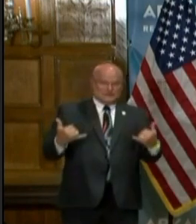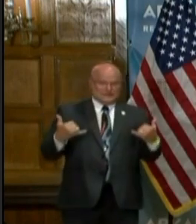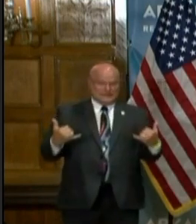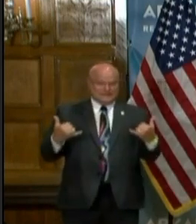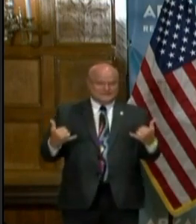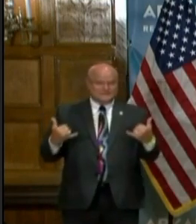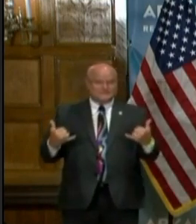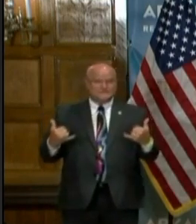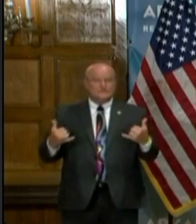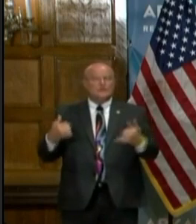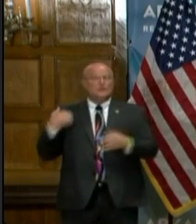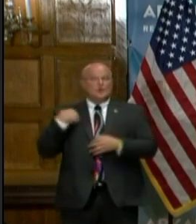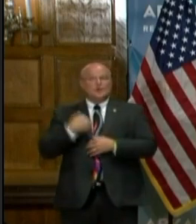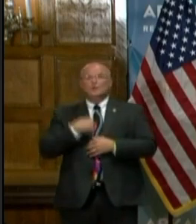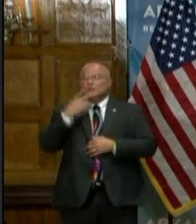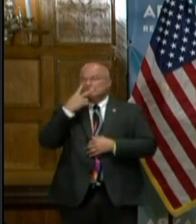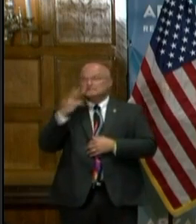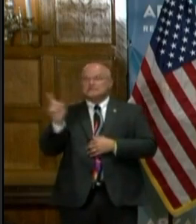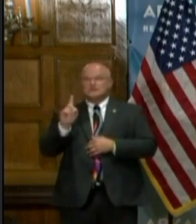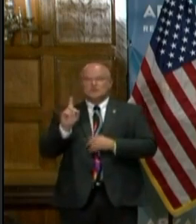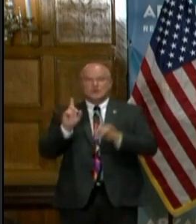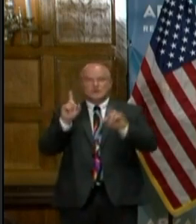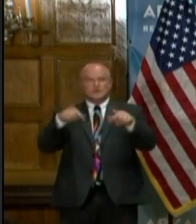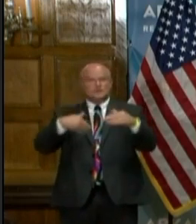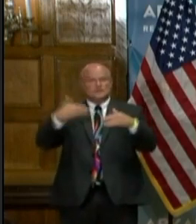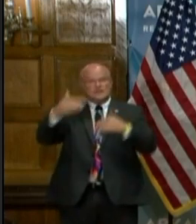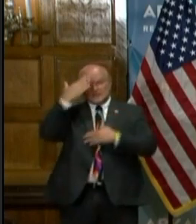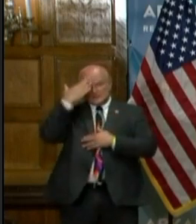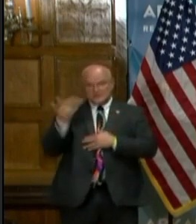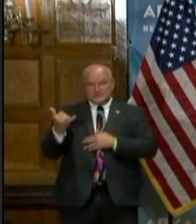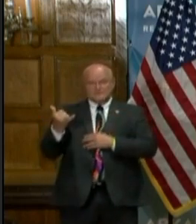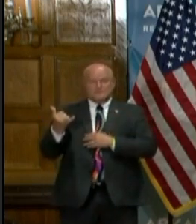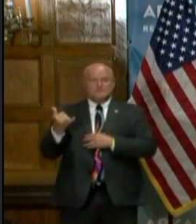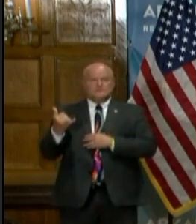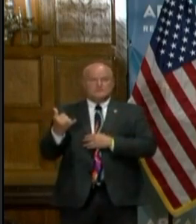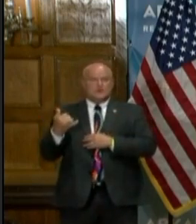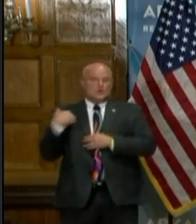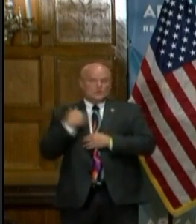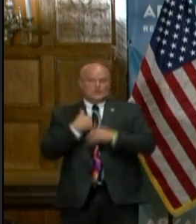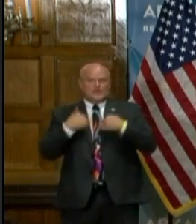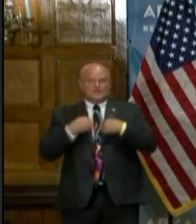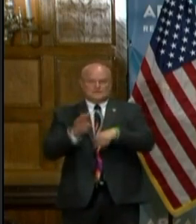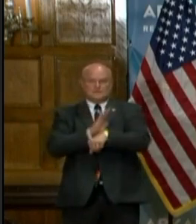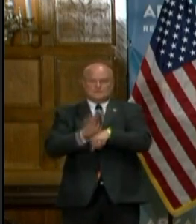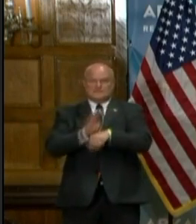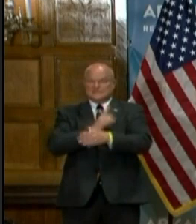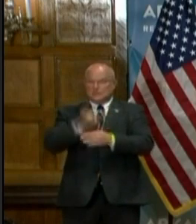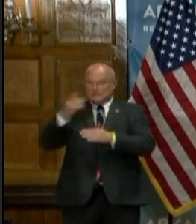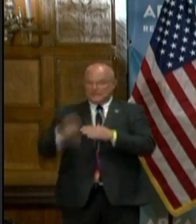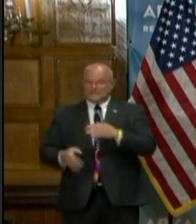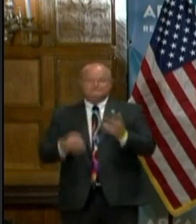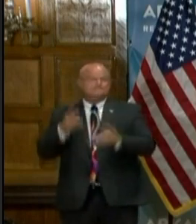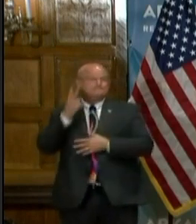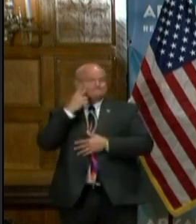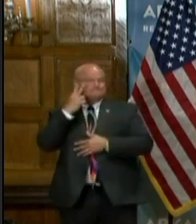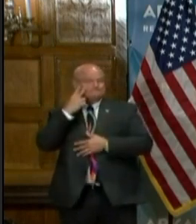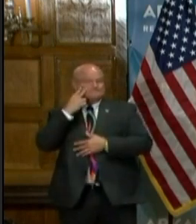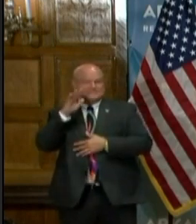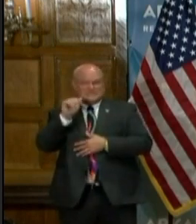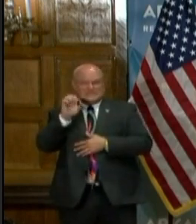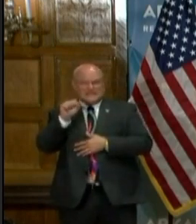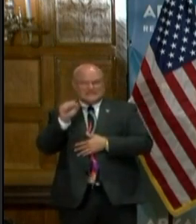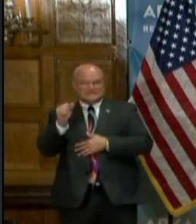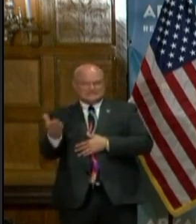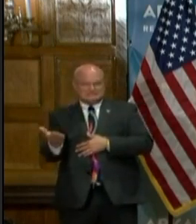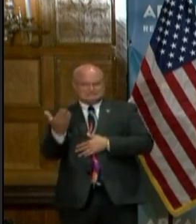trend. We'll see where it goes because we had a busy weekend. We'll see what the cases are in the